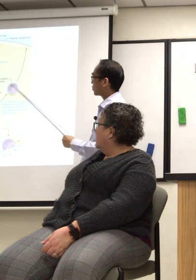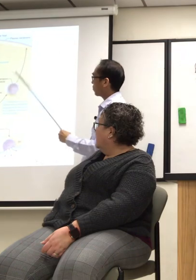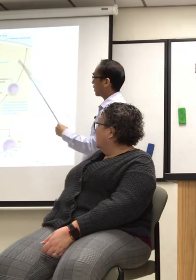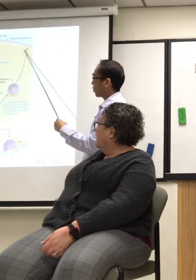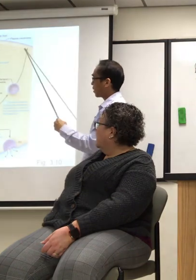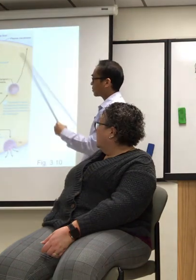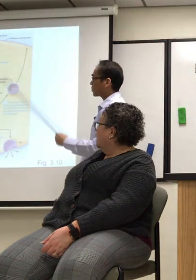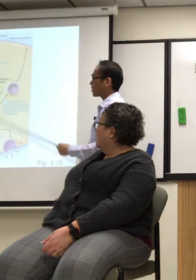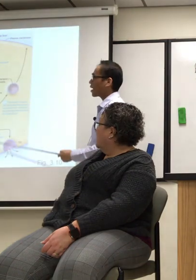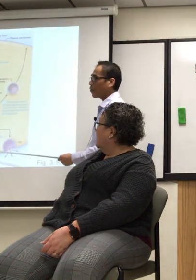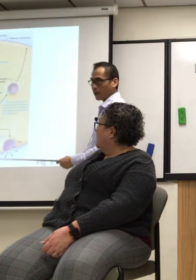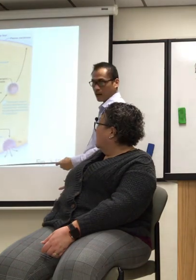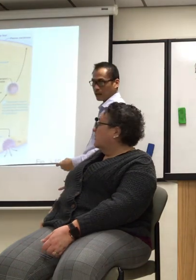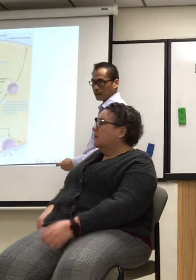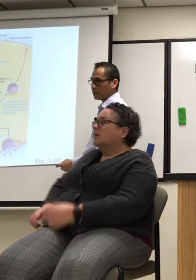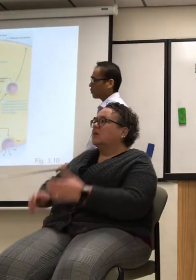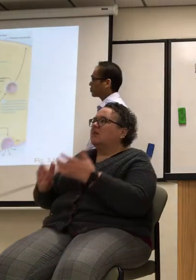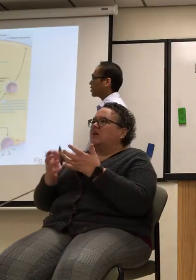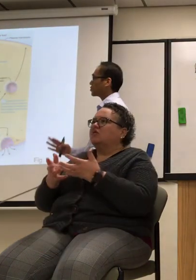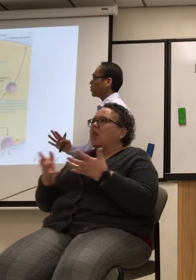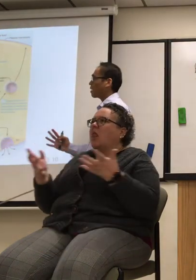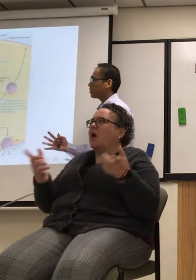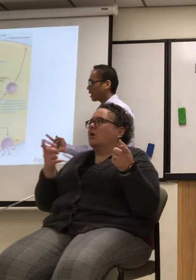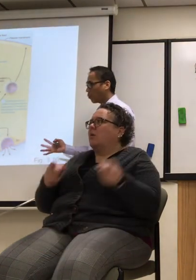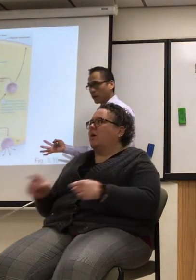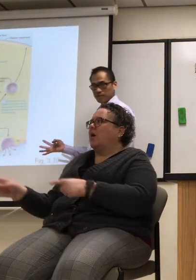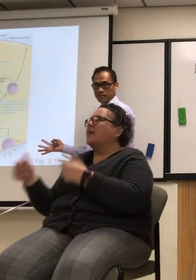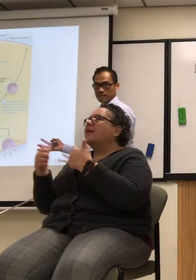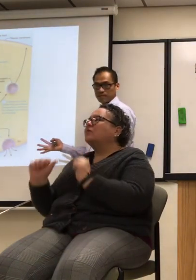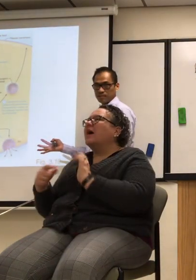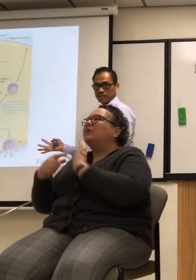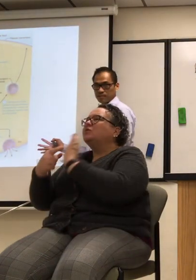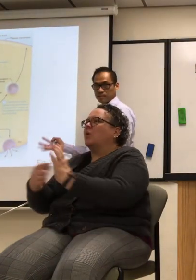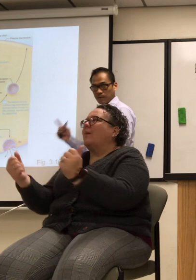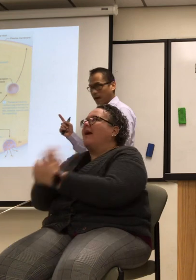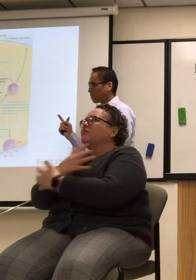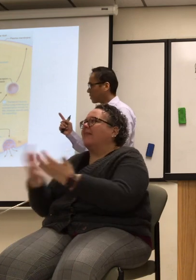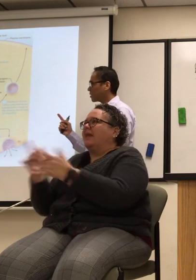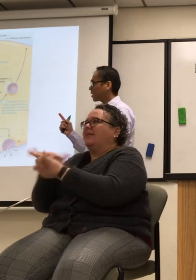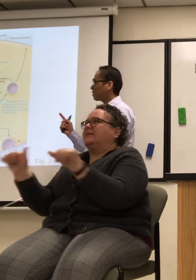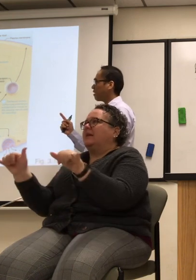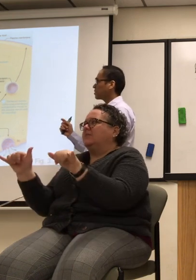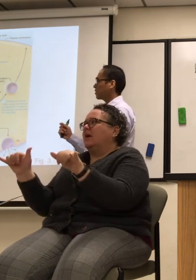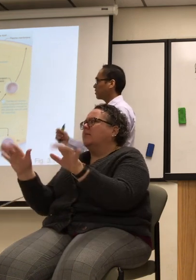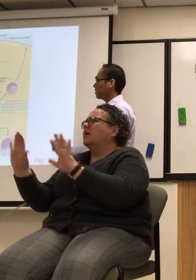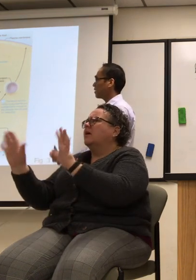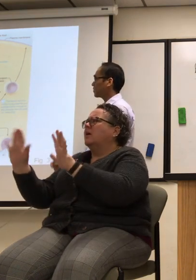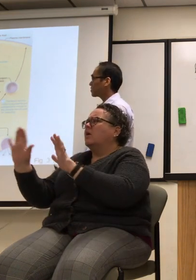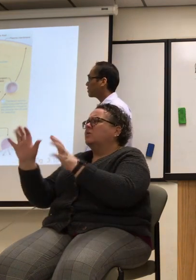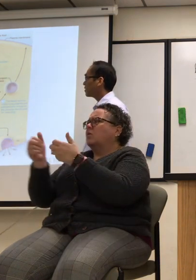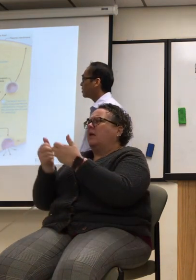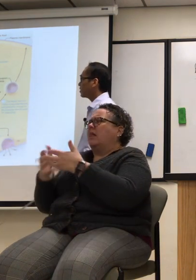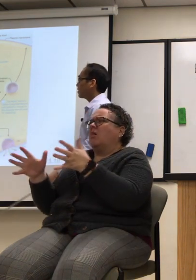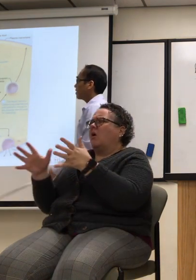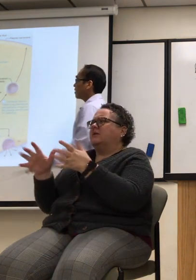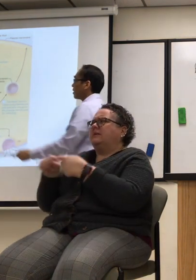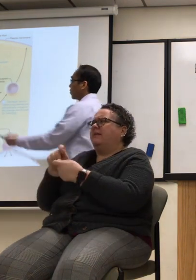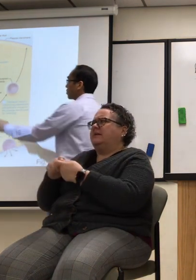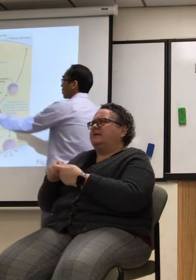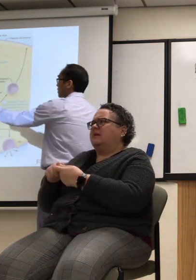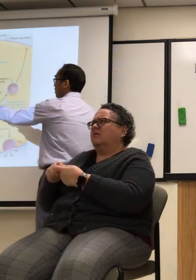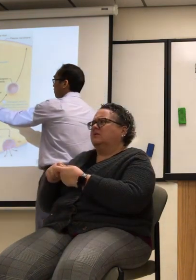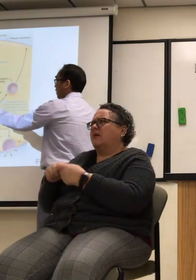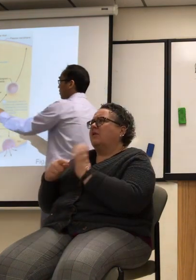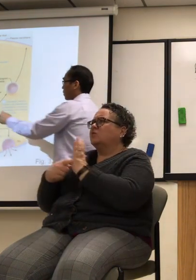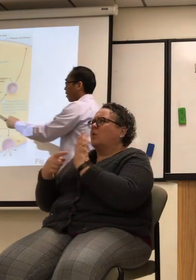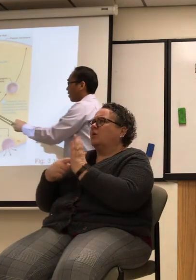transport vesicle may go here. So there's a lot going on. They're trying to show you everything at once. Okay, let's not get lost in the details. When